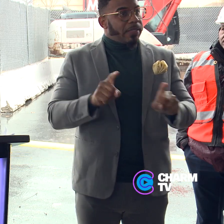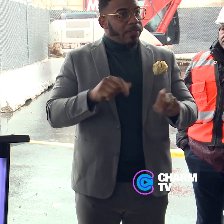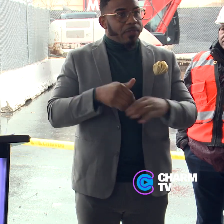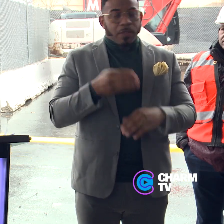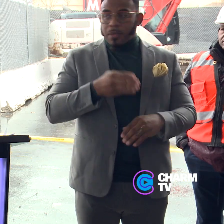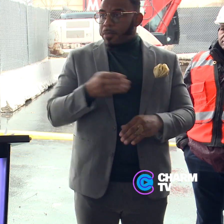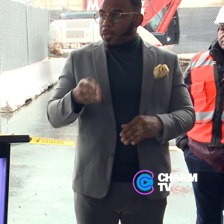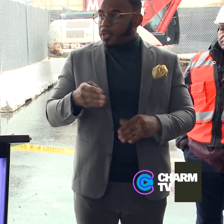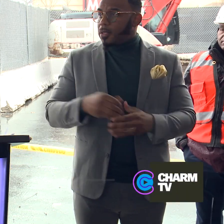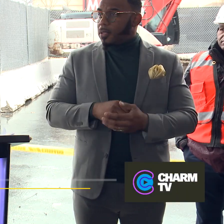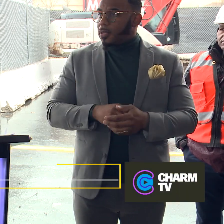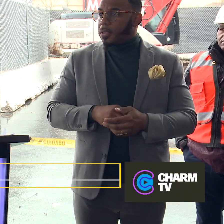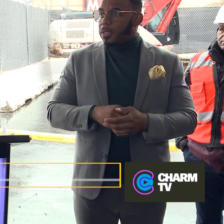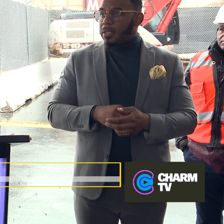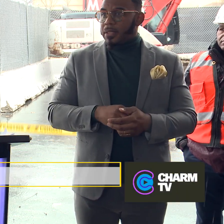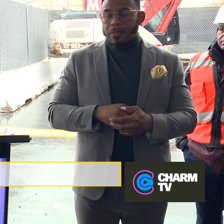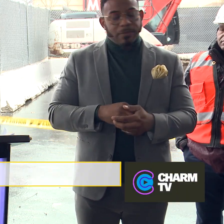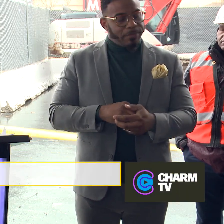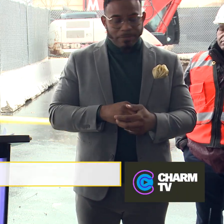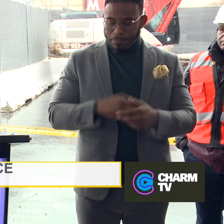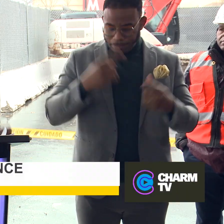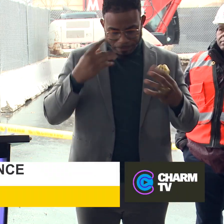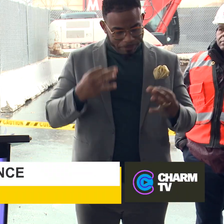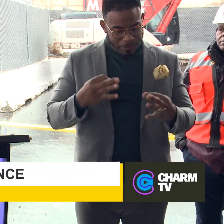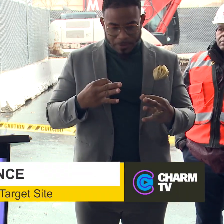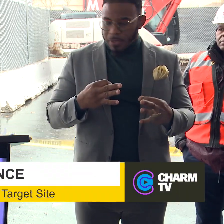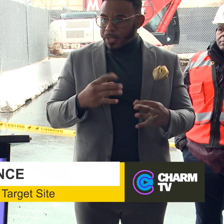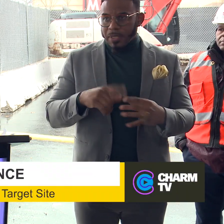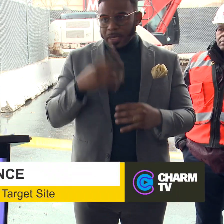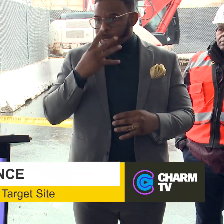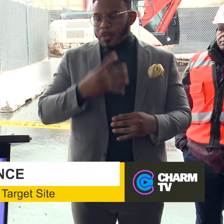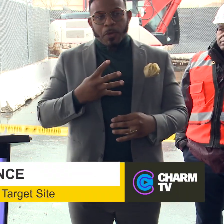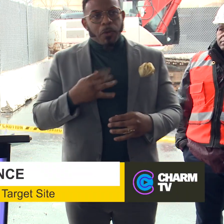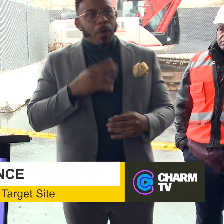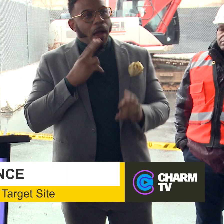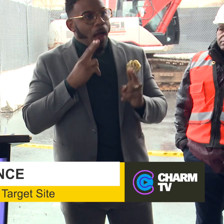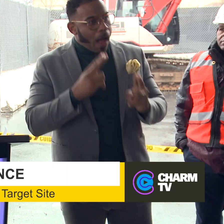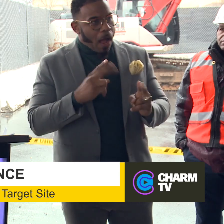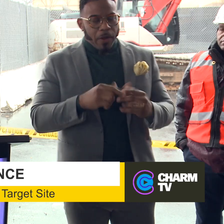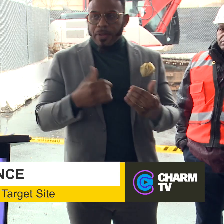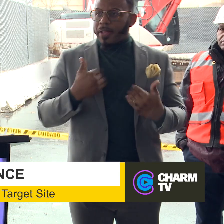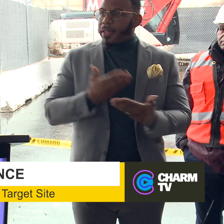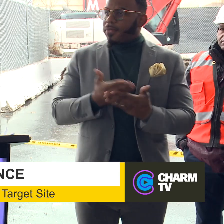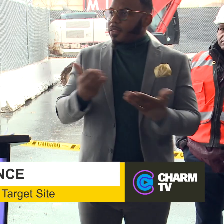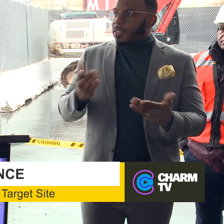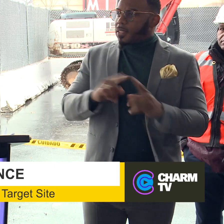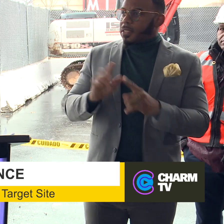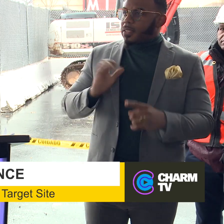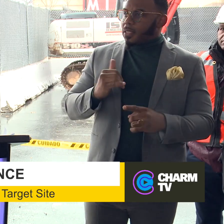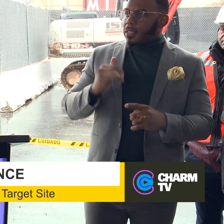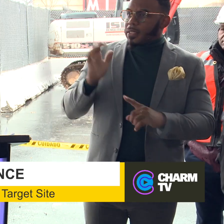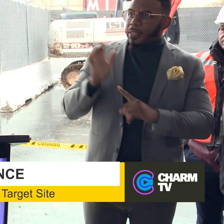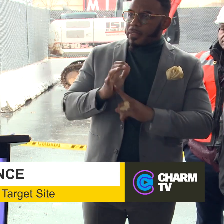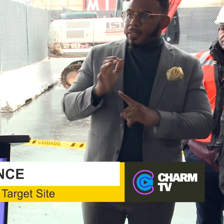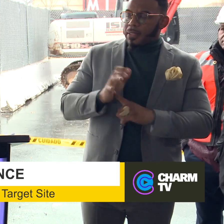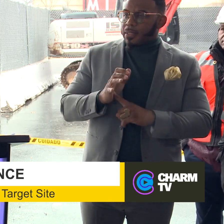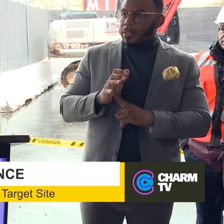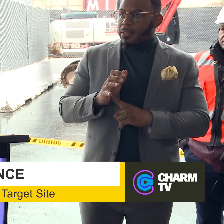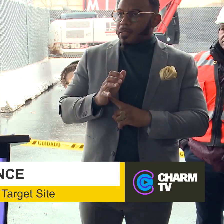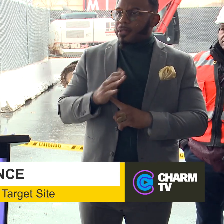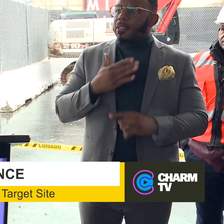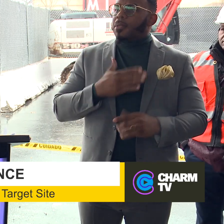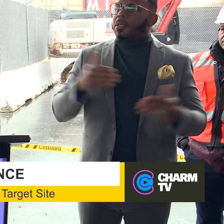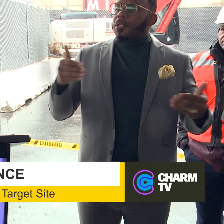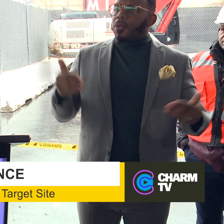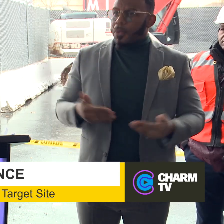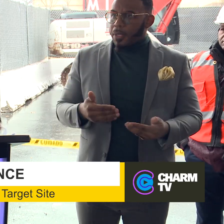in Baltimore is unwavering. We are honored to have him as our champion.